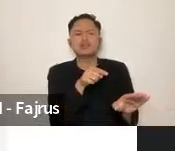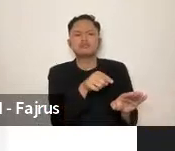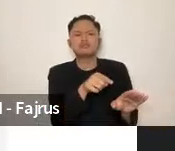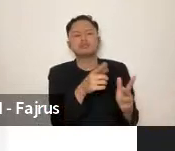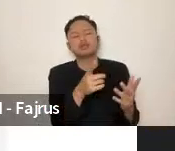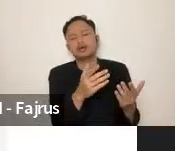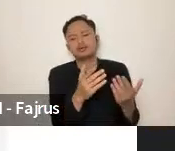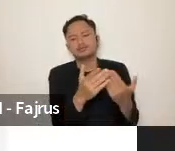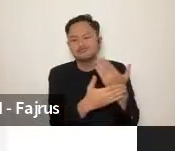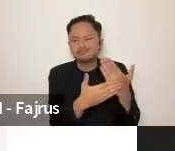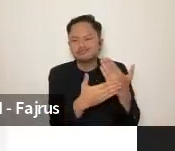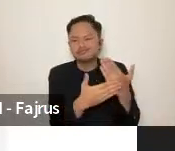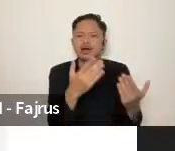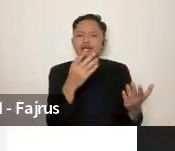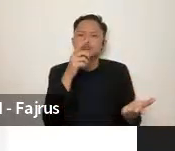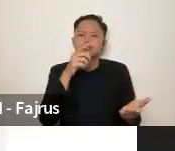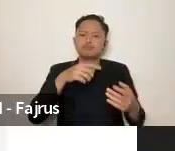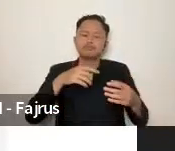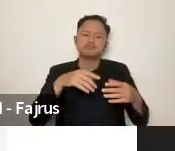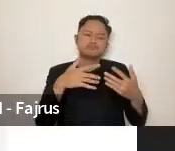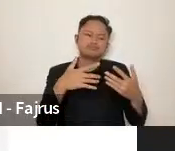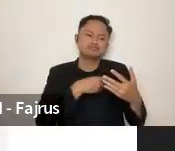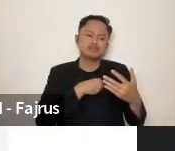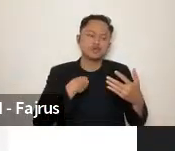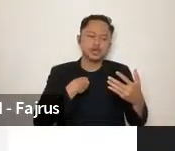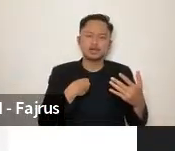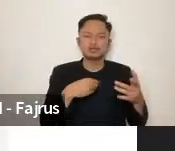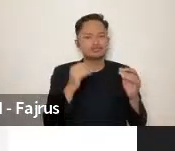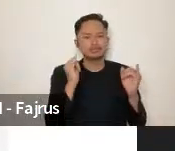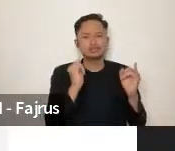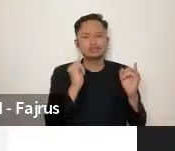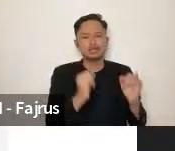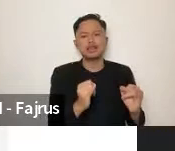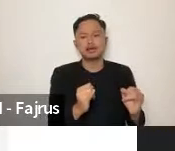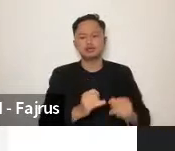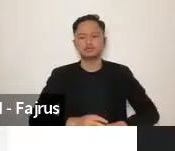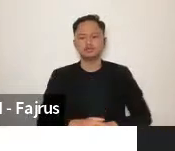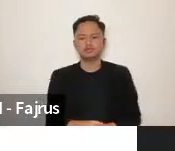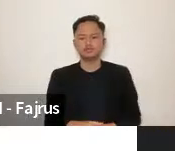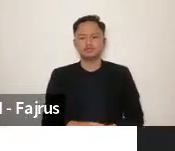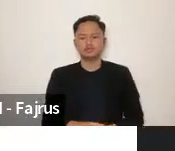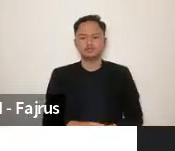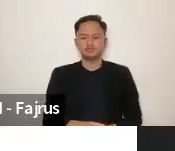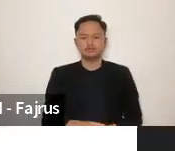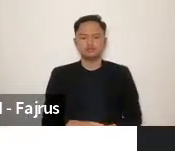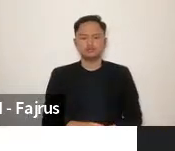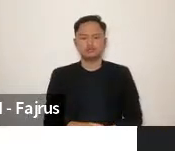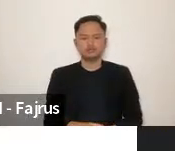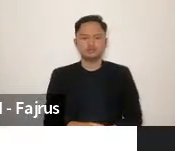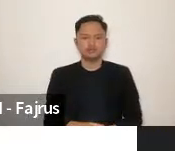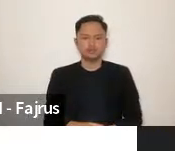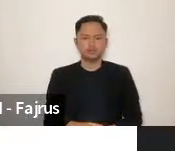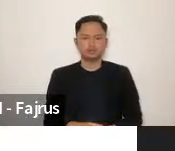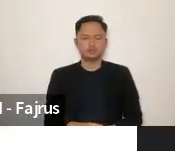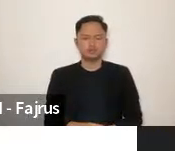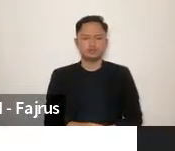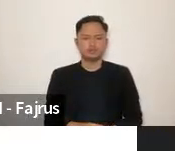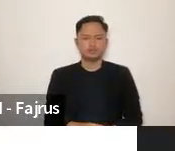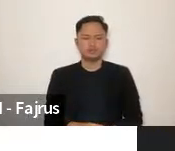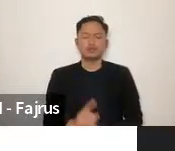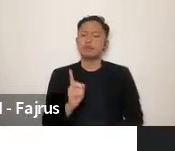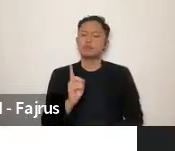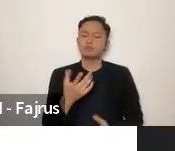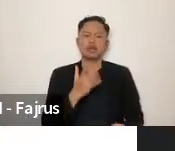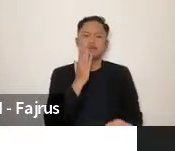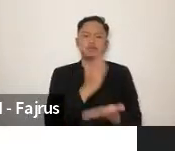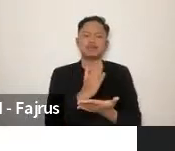treatments. And we also have seen issues targeting restrictions and attacks on